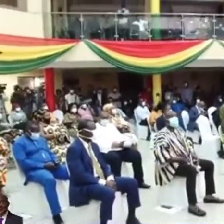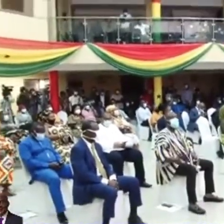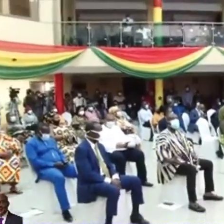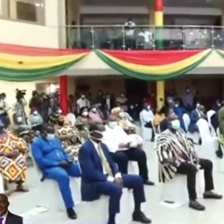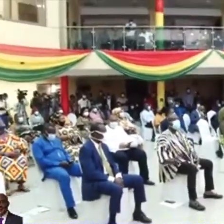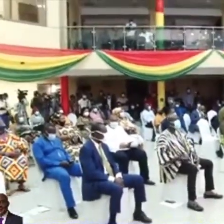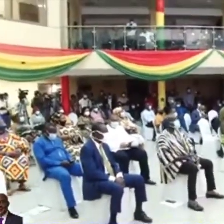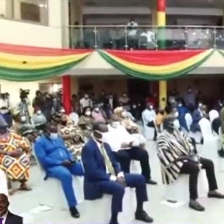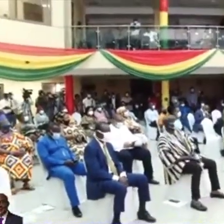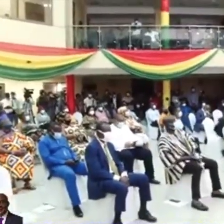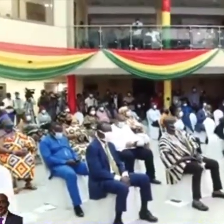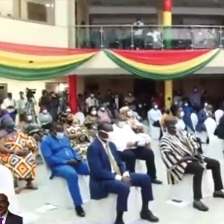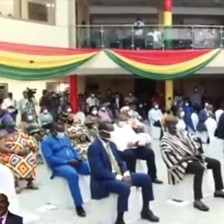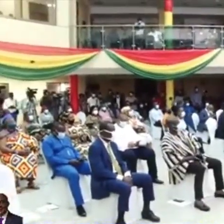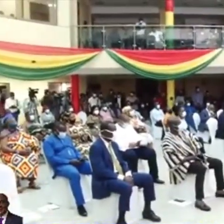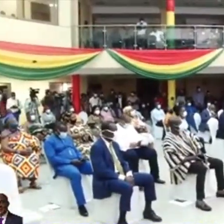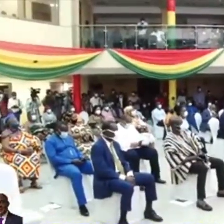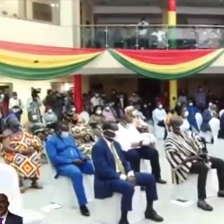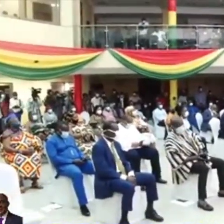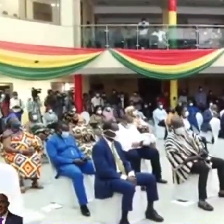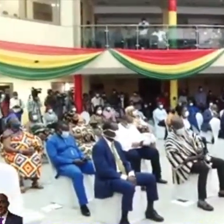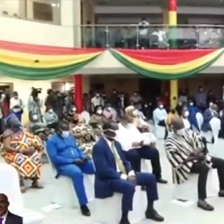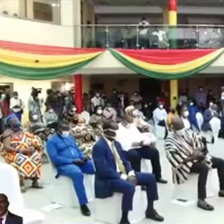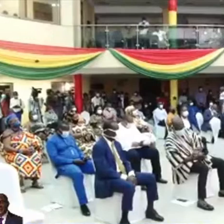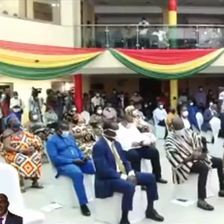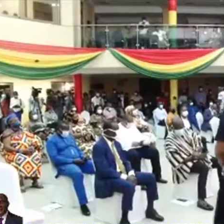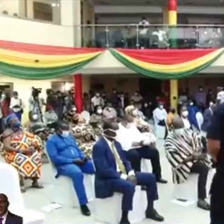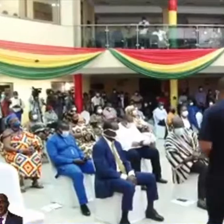Yeah, thank you very much. I think